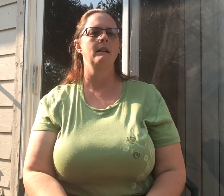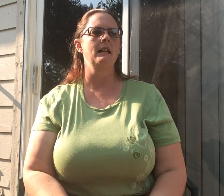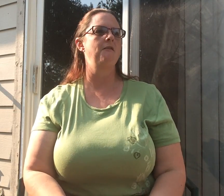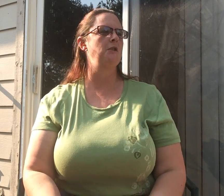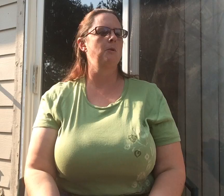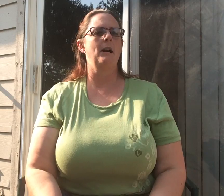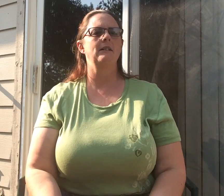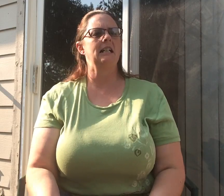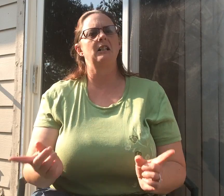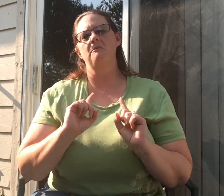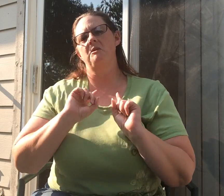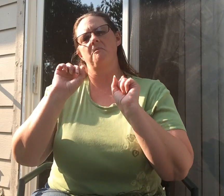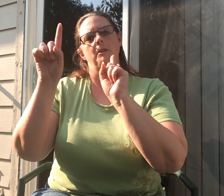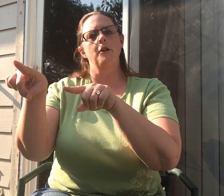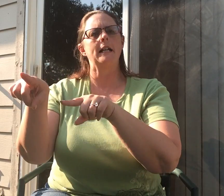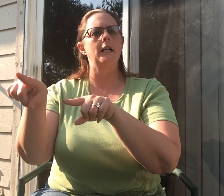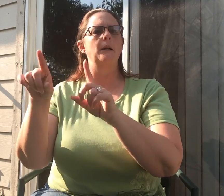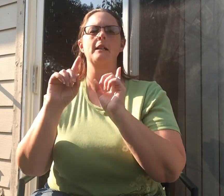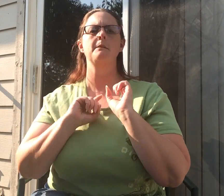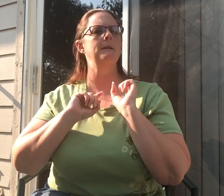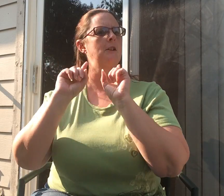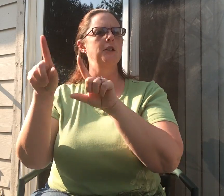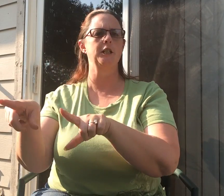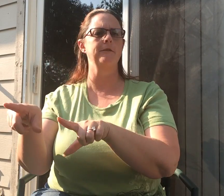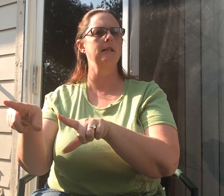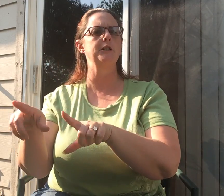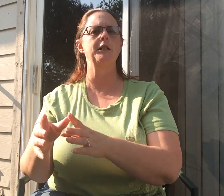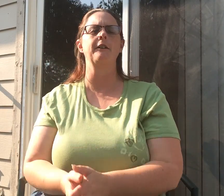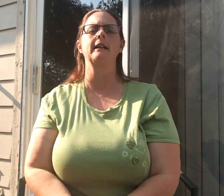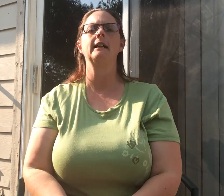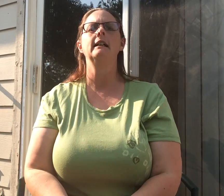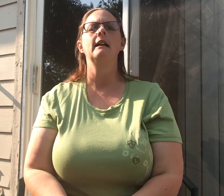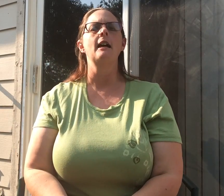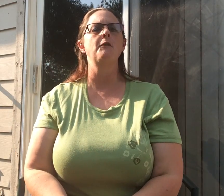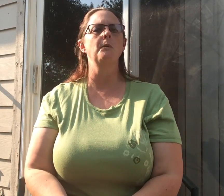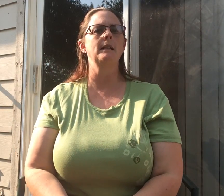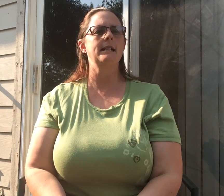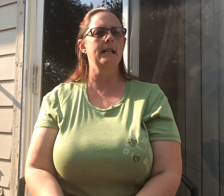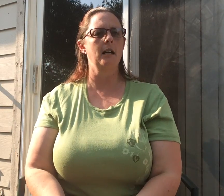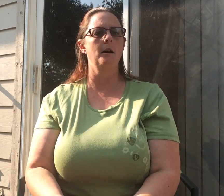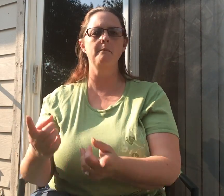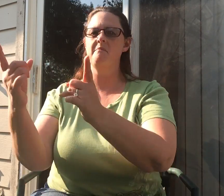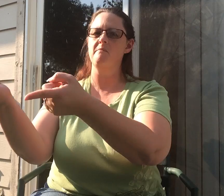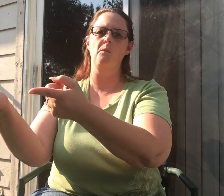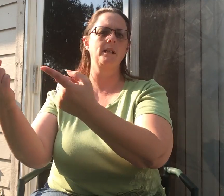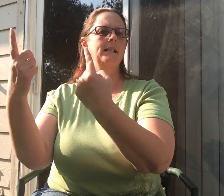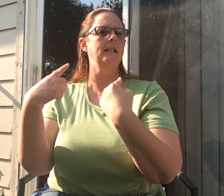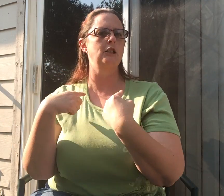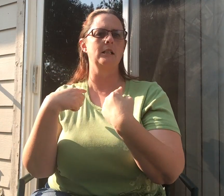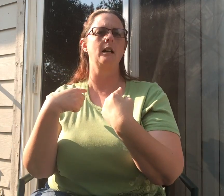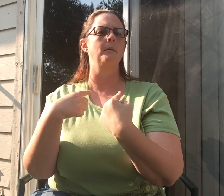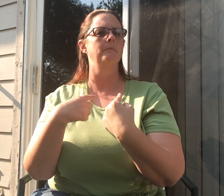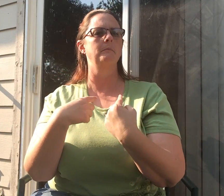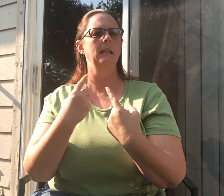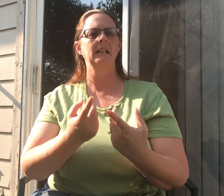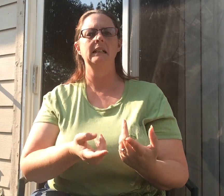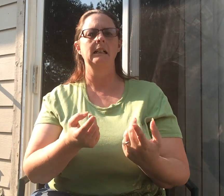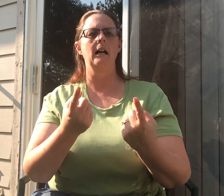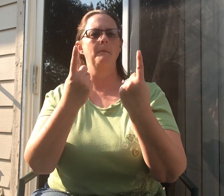If you don't have any clue, just, you can go. It could be very general and generic. If you want to say come, once again, just come. It's